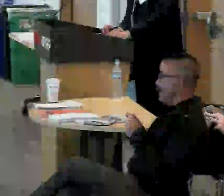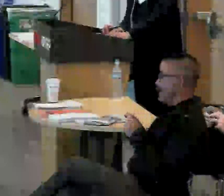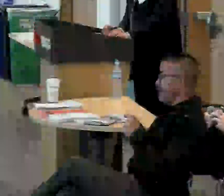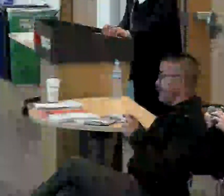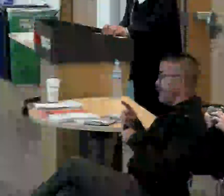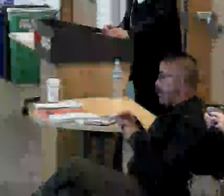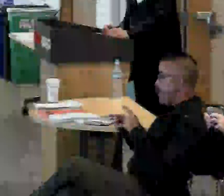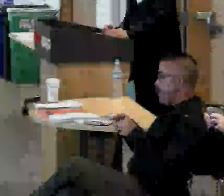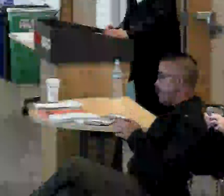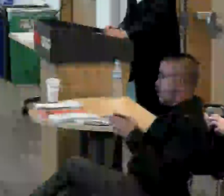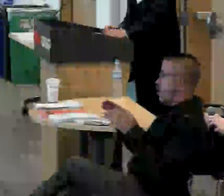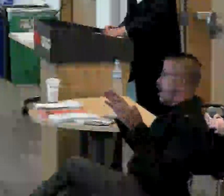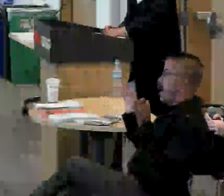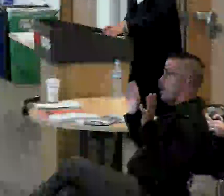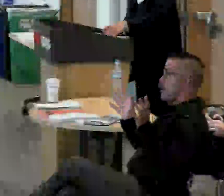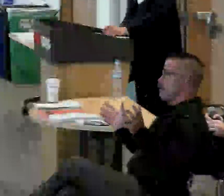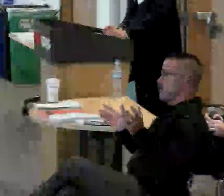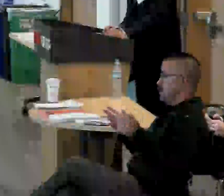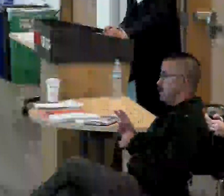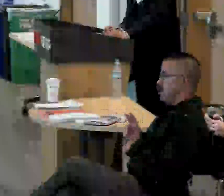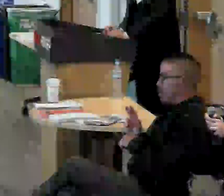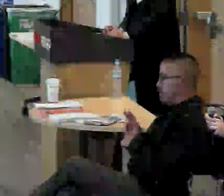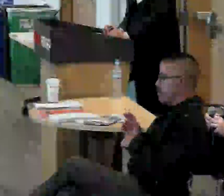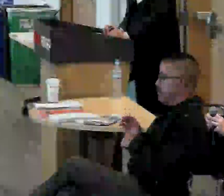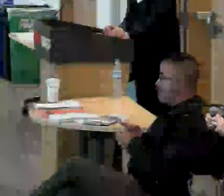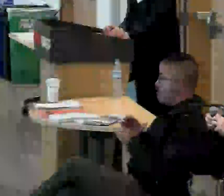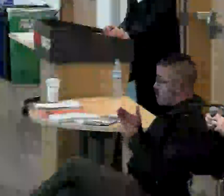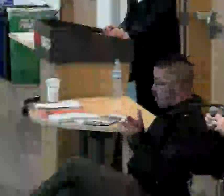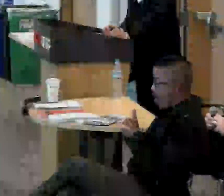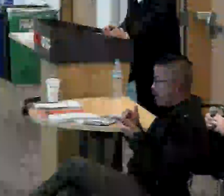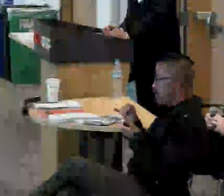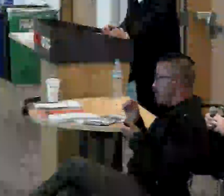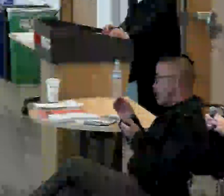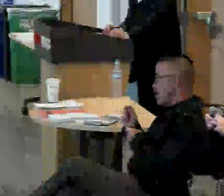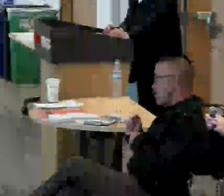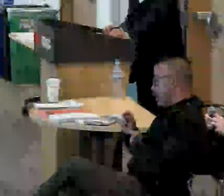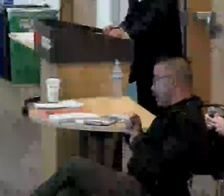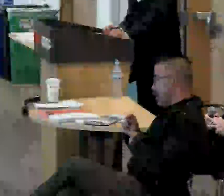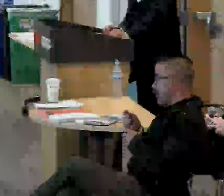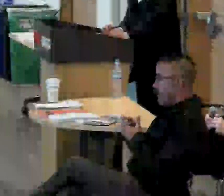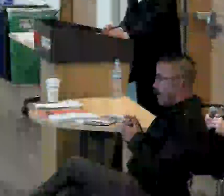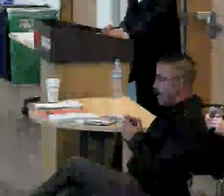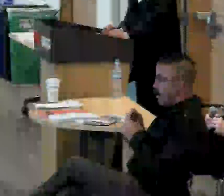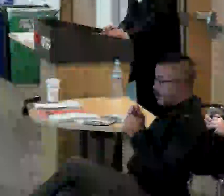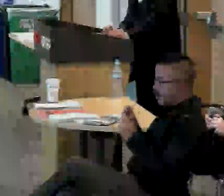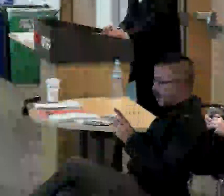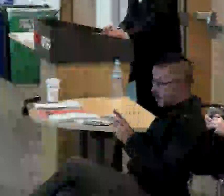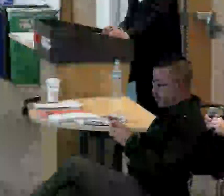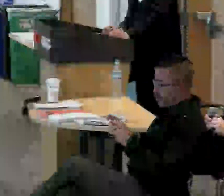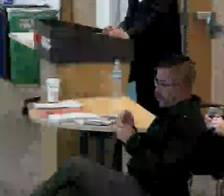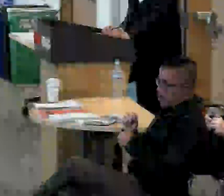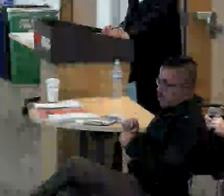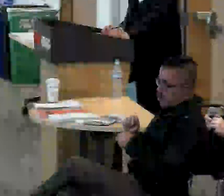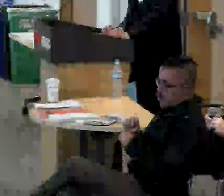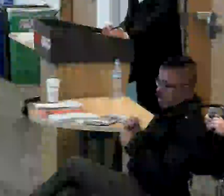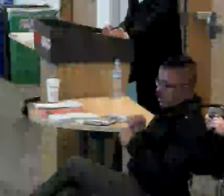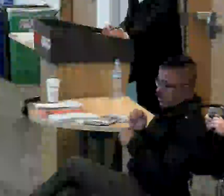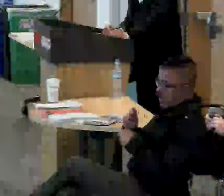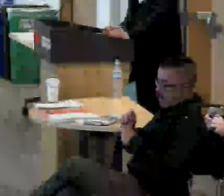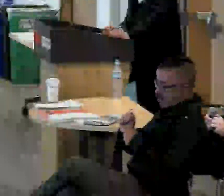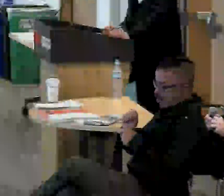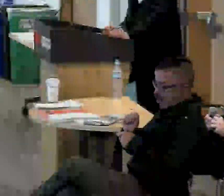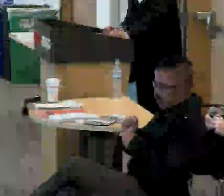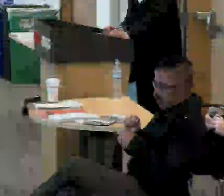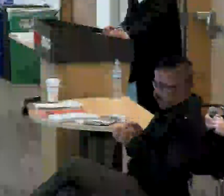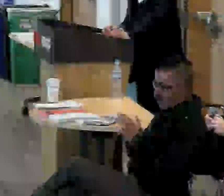that program, but a big part of it is job training, financial education, workforce development. And we have been seeing, to kind of back up what some